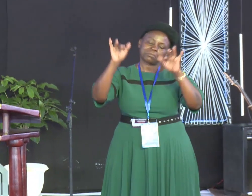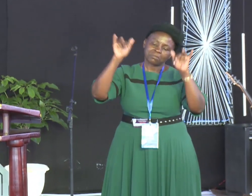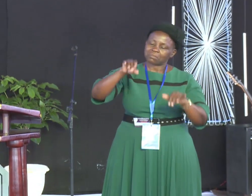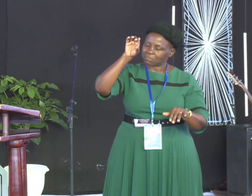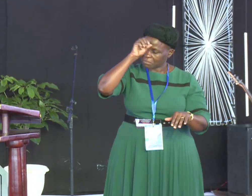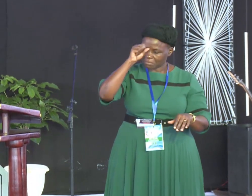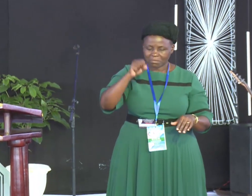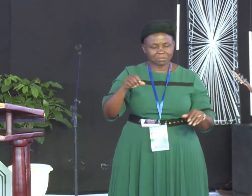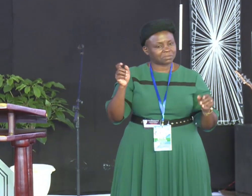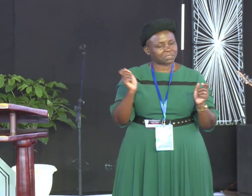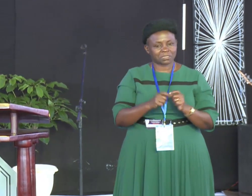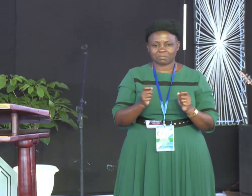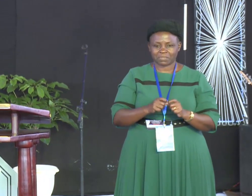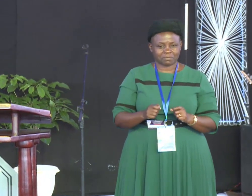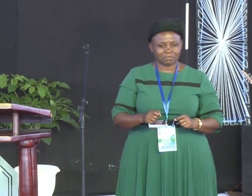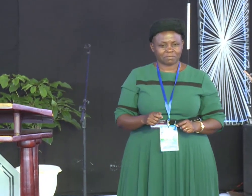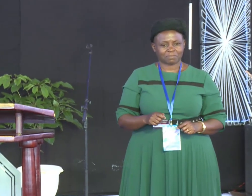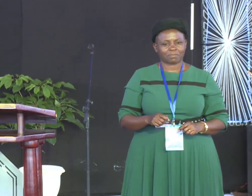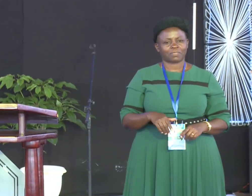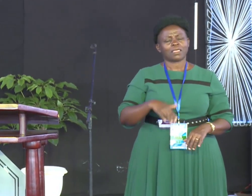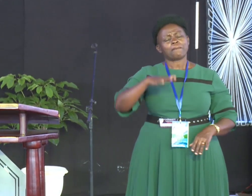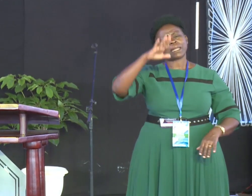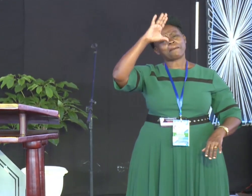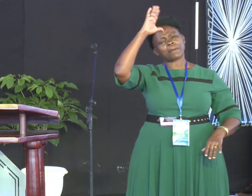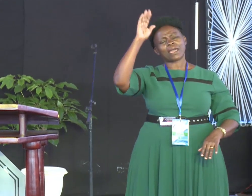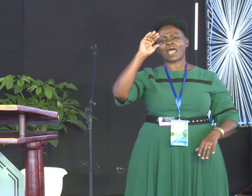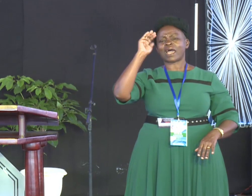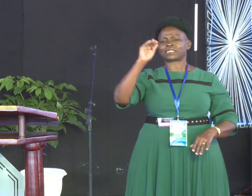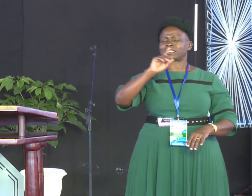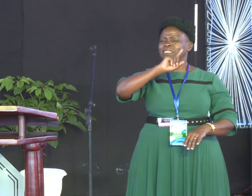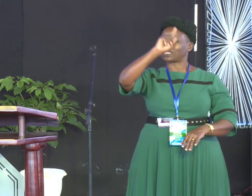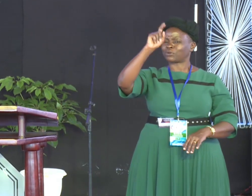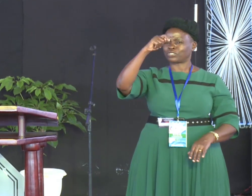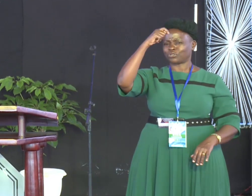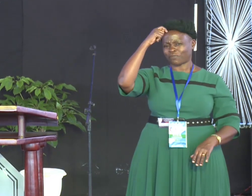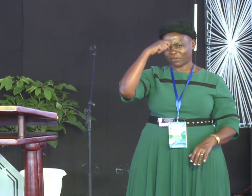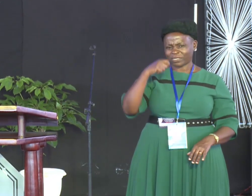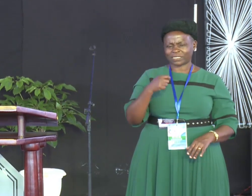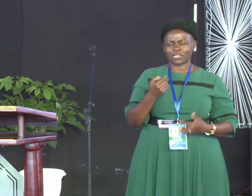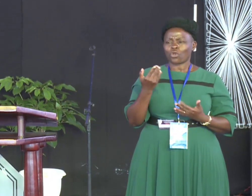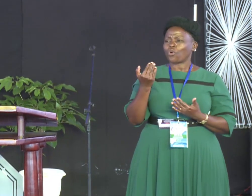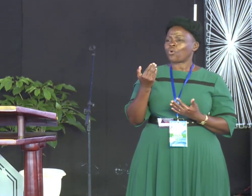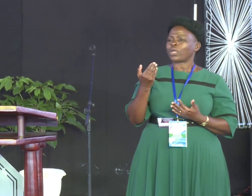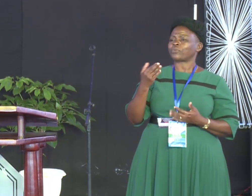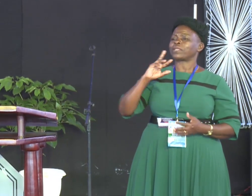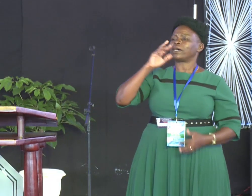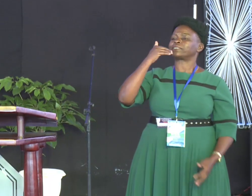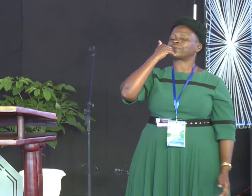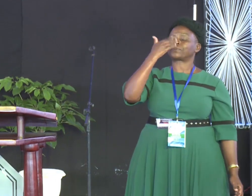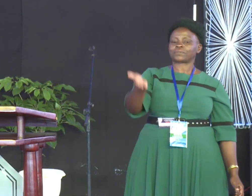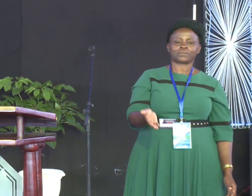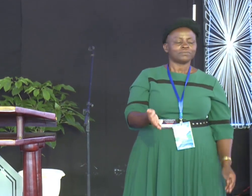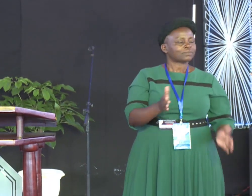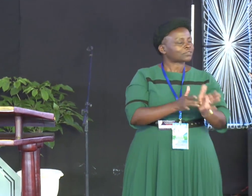hurts. Pilato yabuze chibuze chabagezi. Pilate asked a question of the wise. Na atalinda answer. But he didn't wait for an answer. Kati Yesu